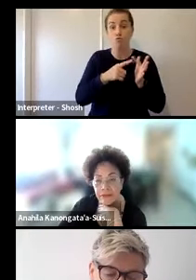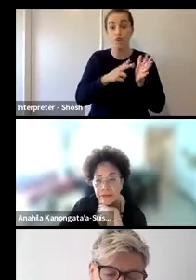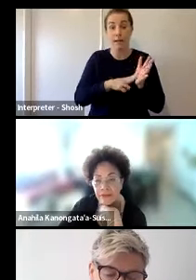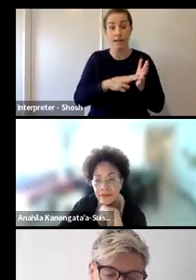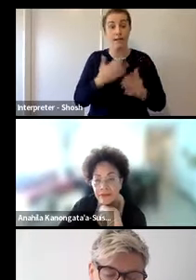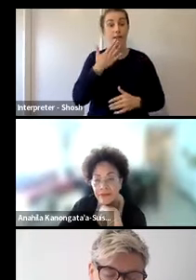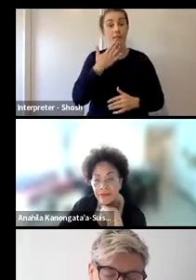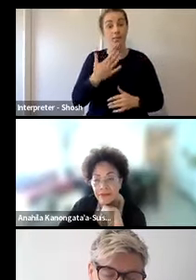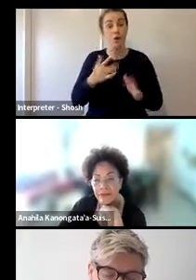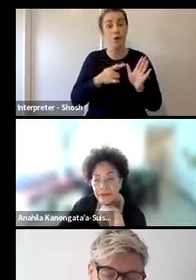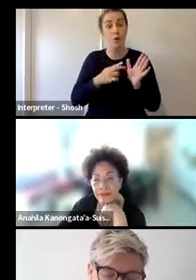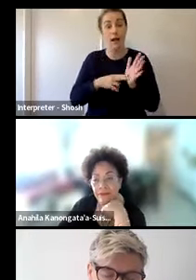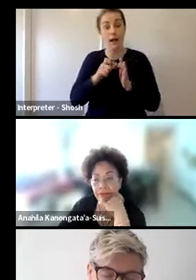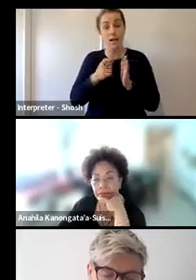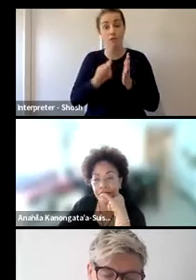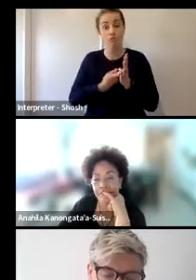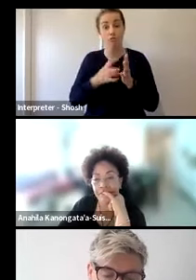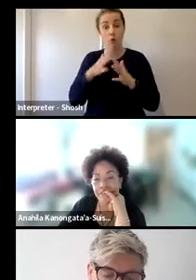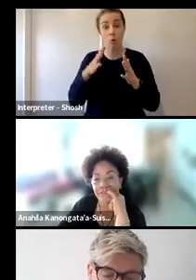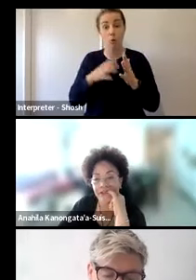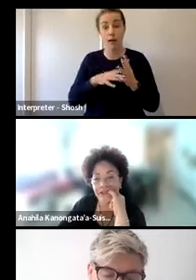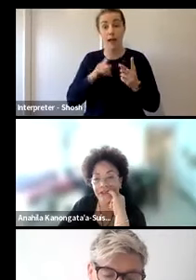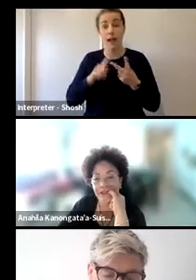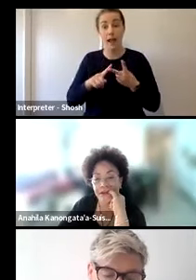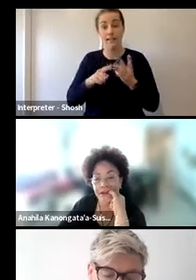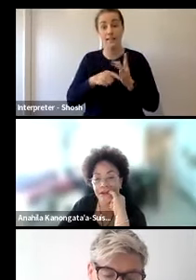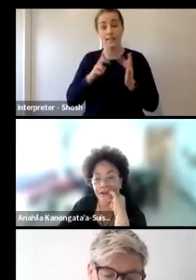Thanks, Andrew and Tina.